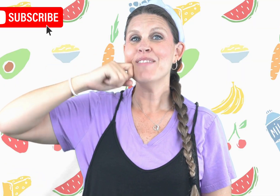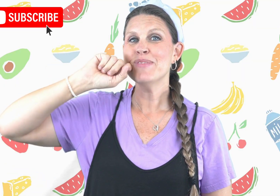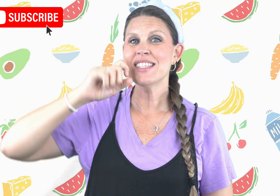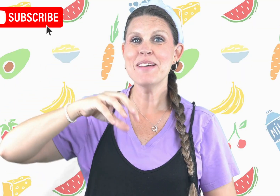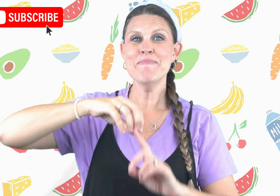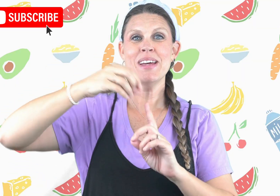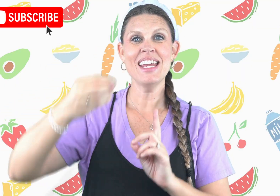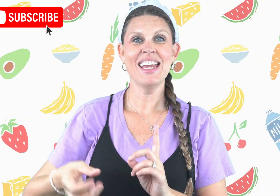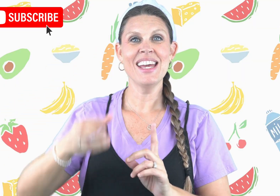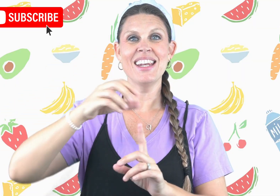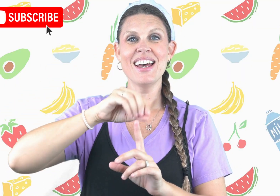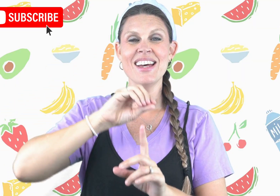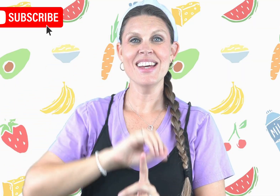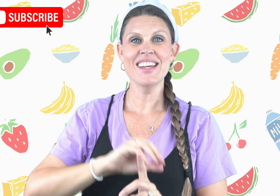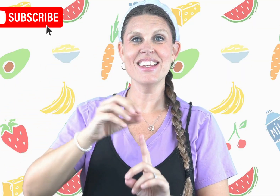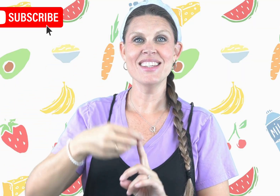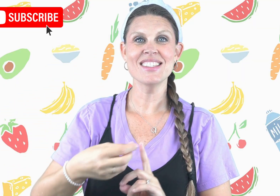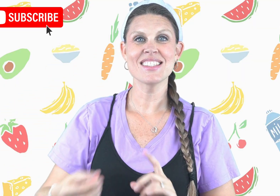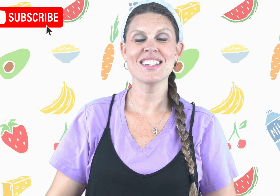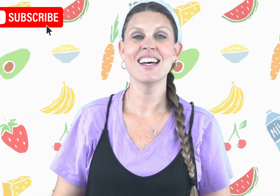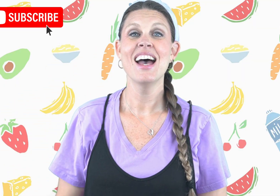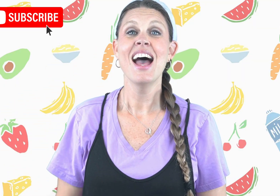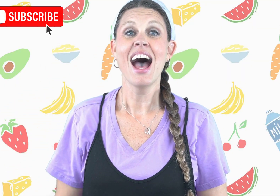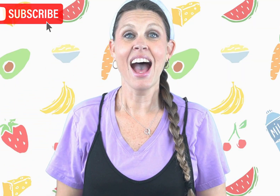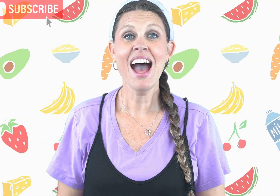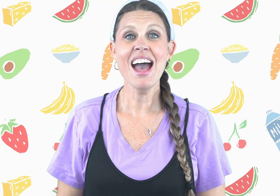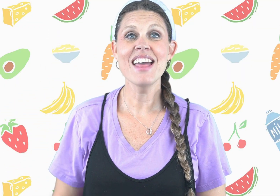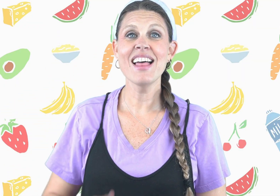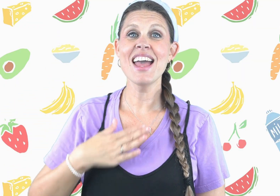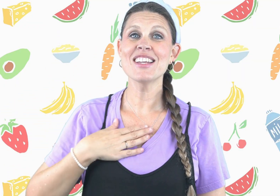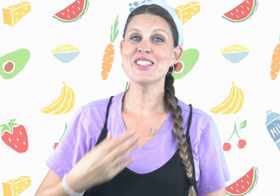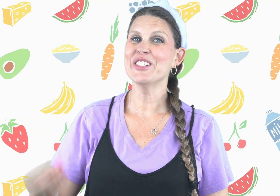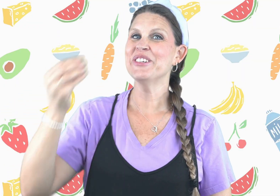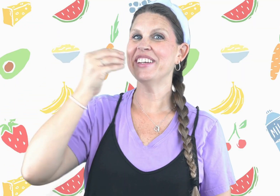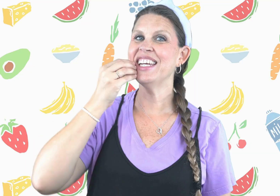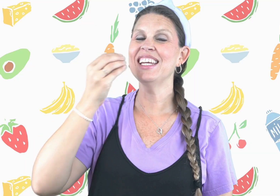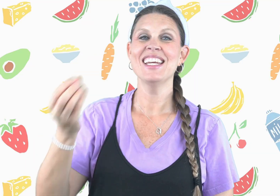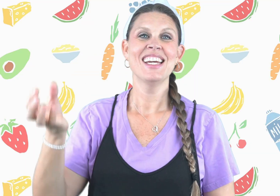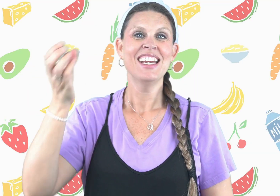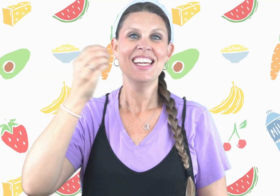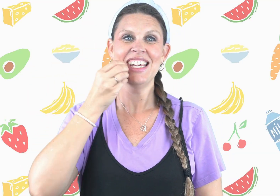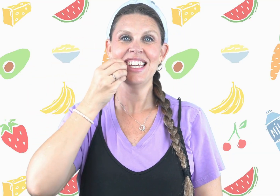apples and bananas. I like to eat